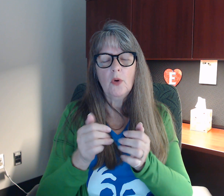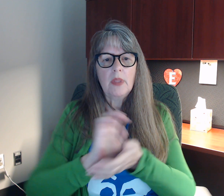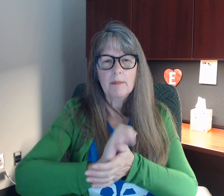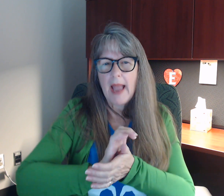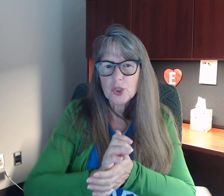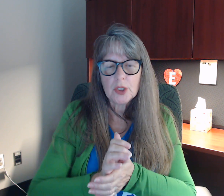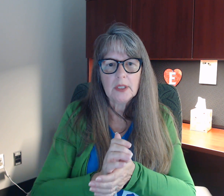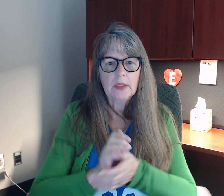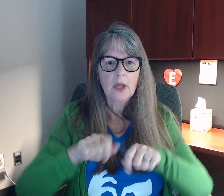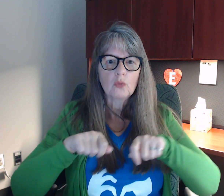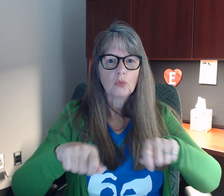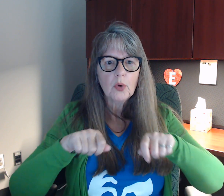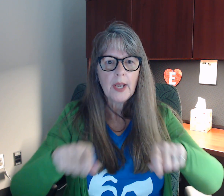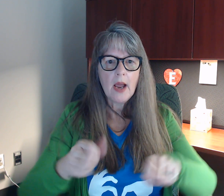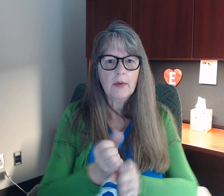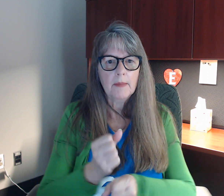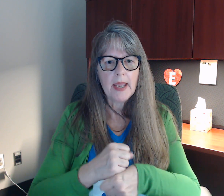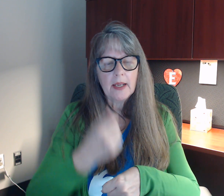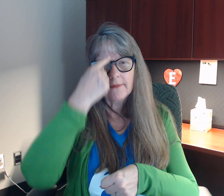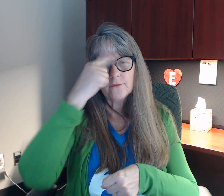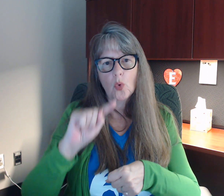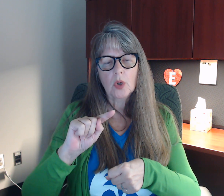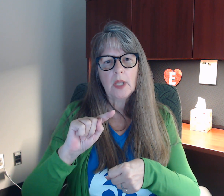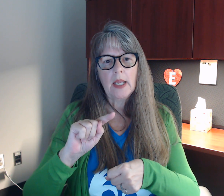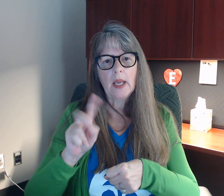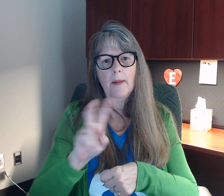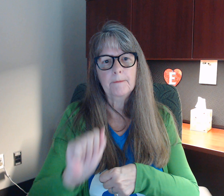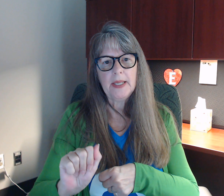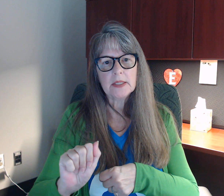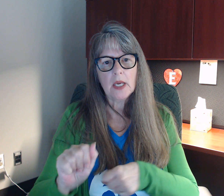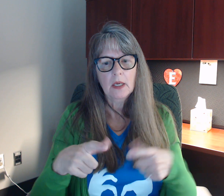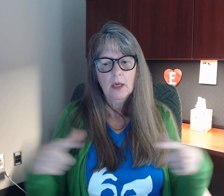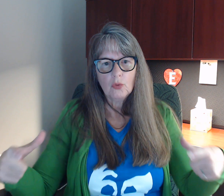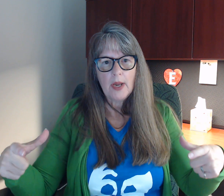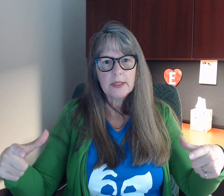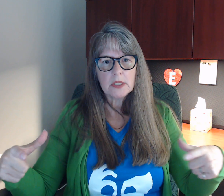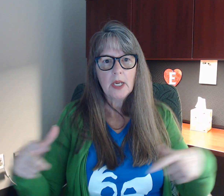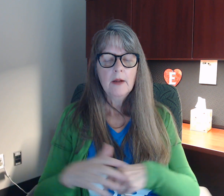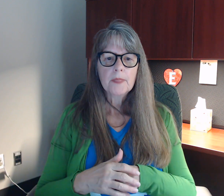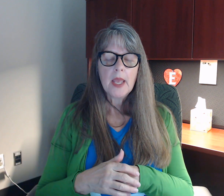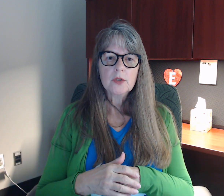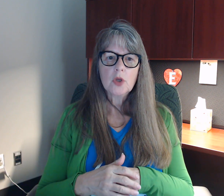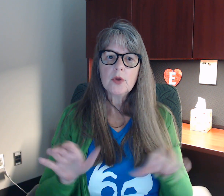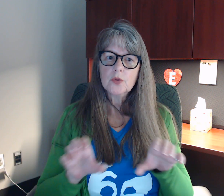they mash it and they roll it out and make it for like pizza crust. And so they'll do that